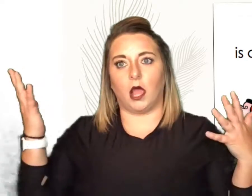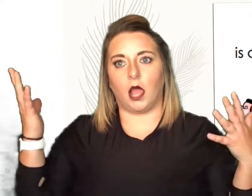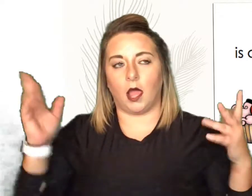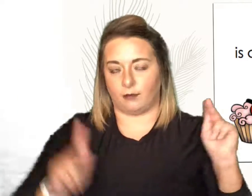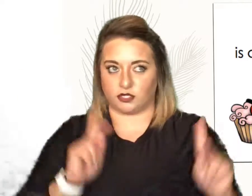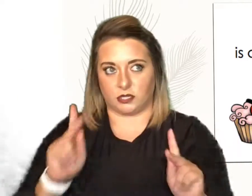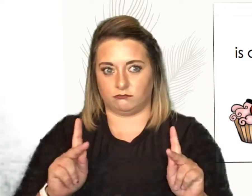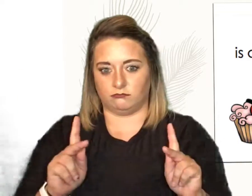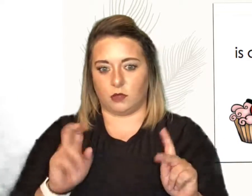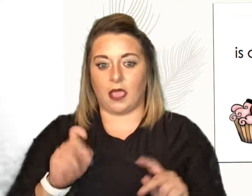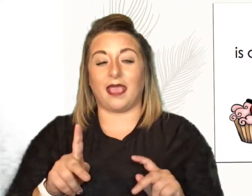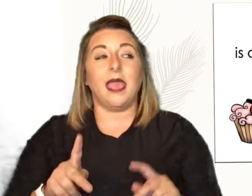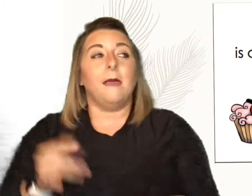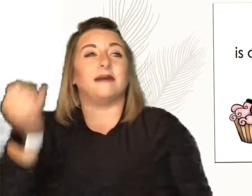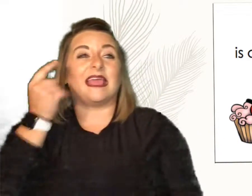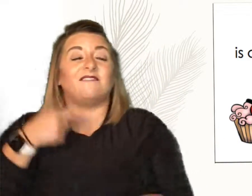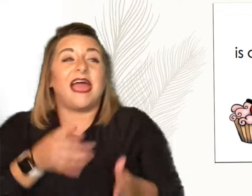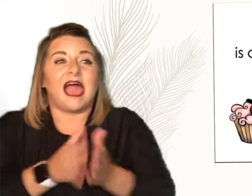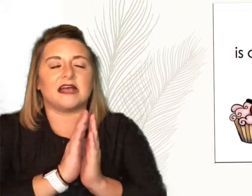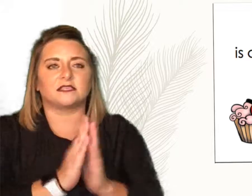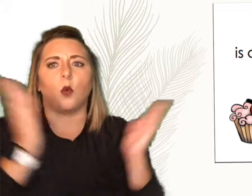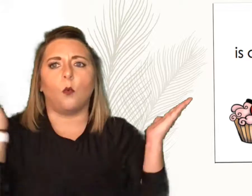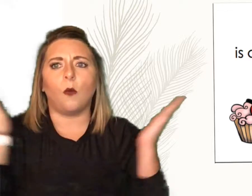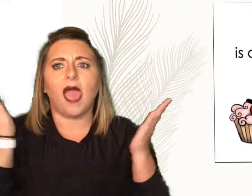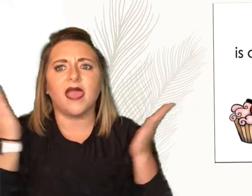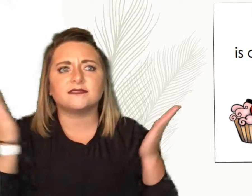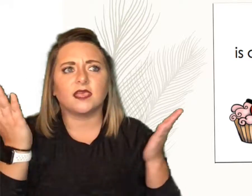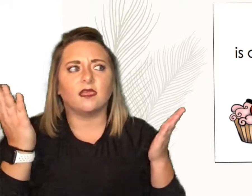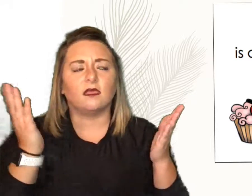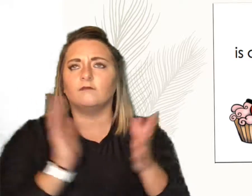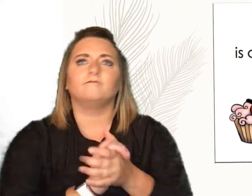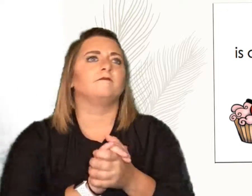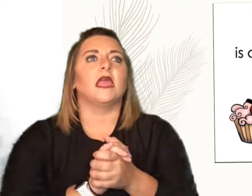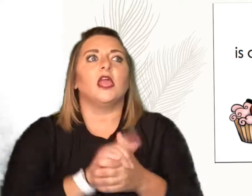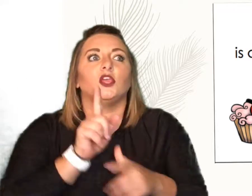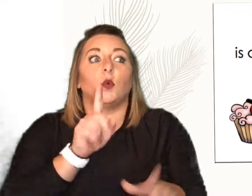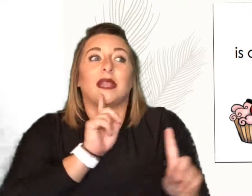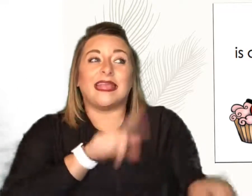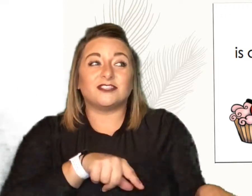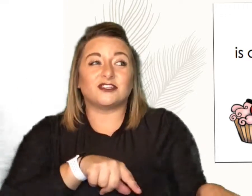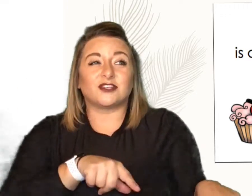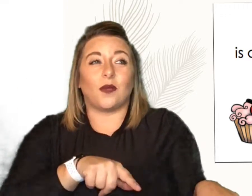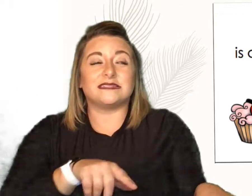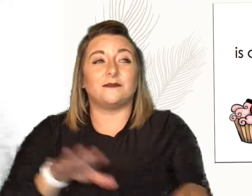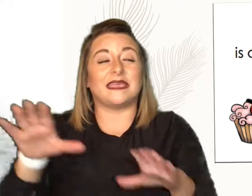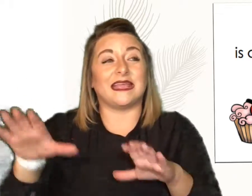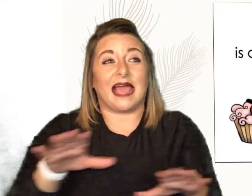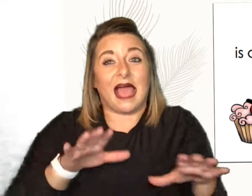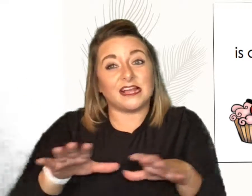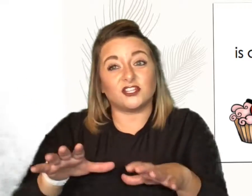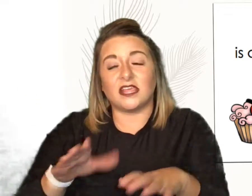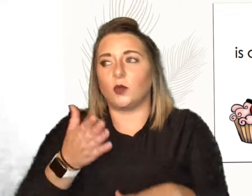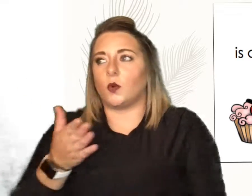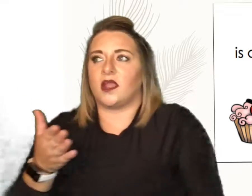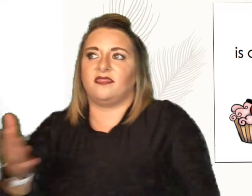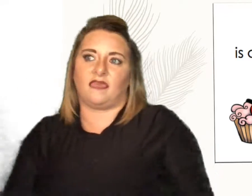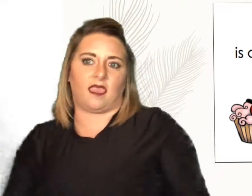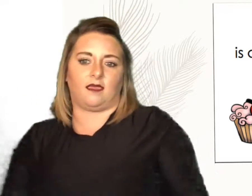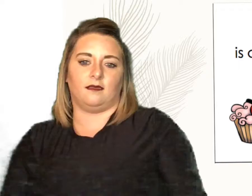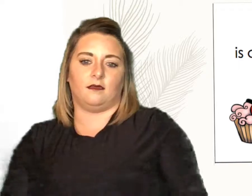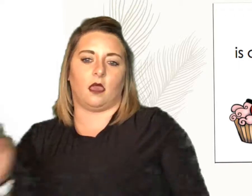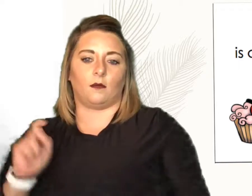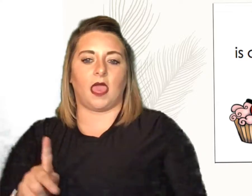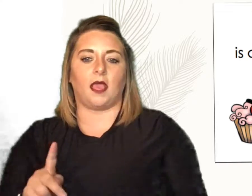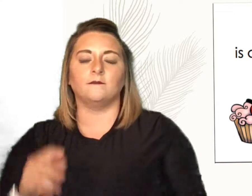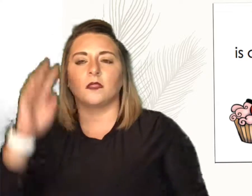be a person, okay? But if I ask what, your answer is going to be an action or a